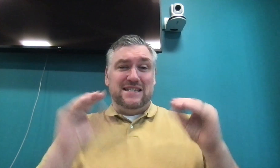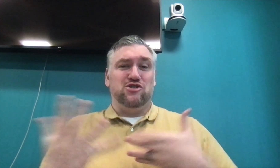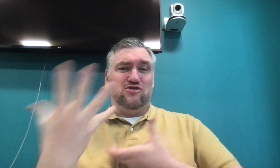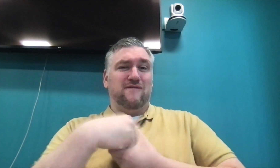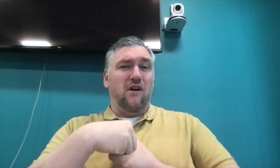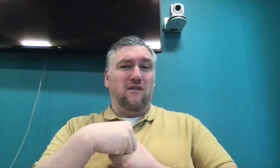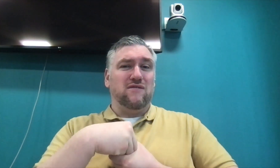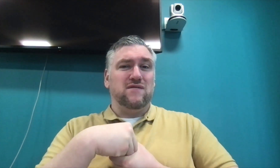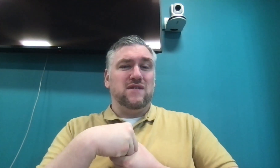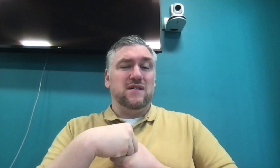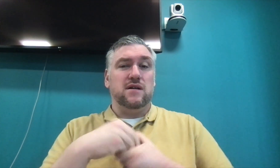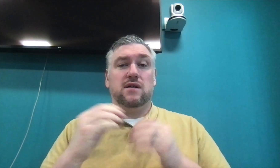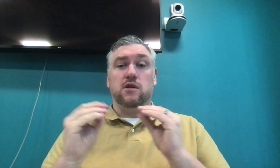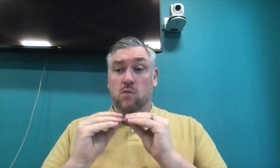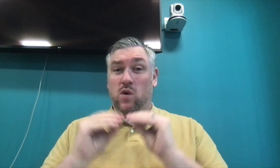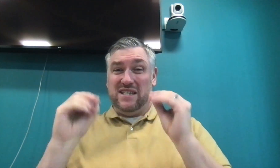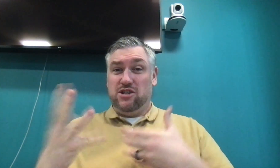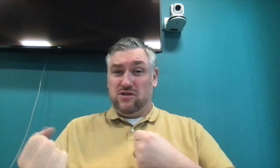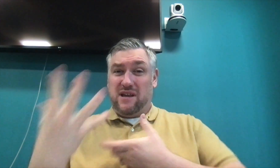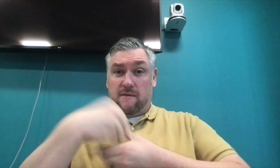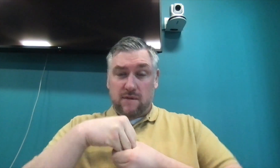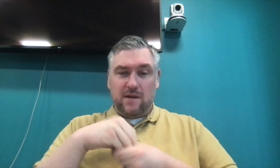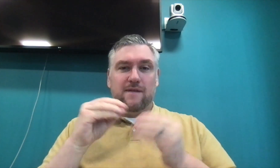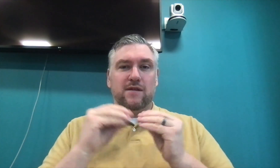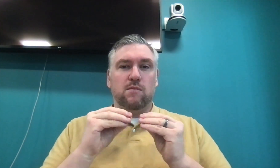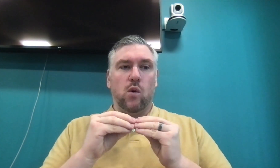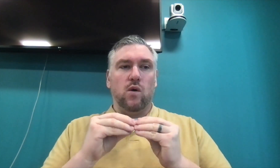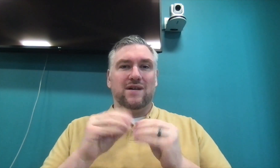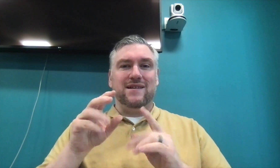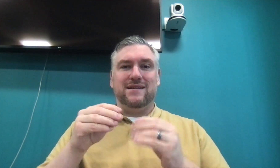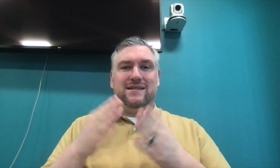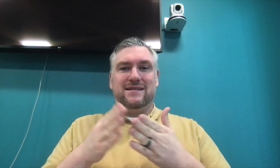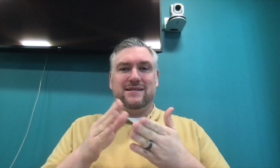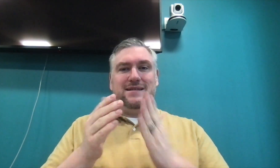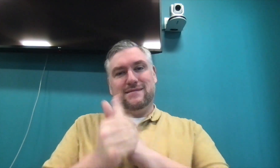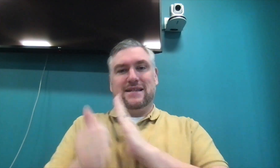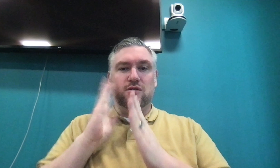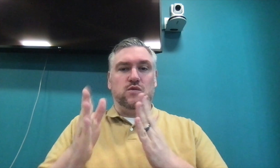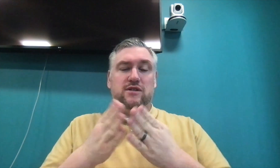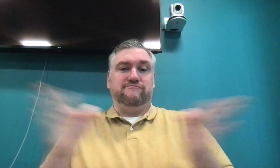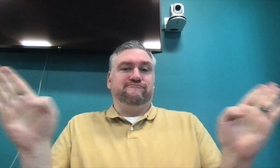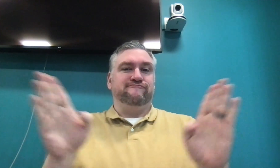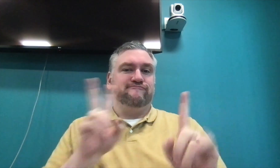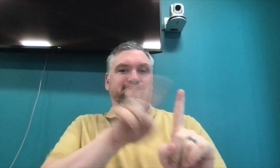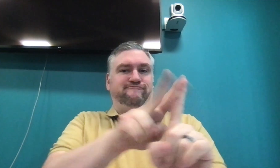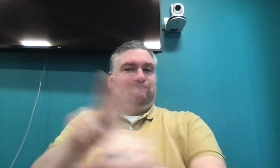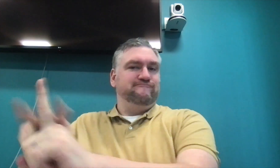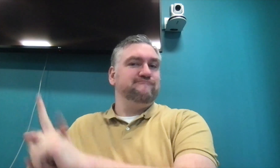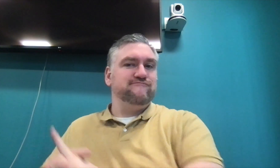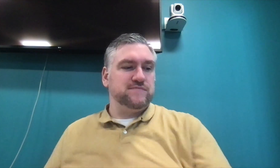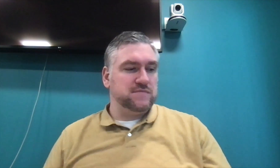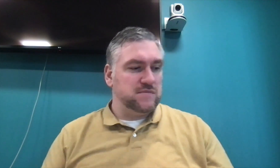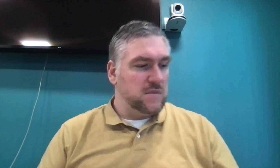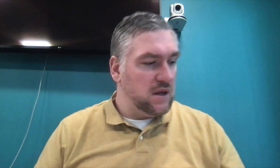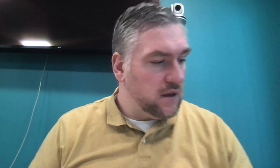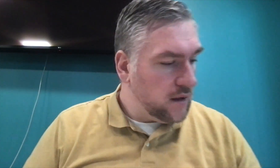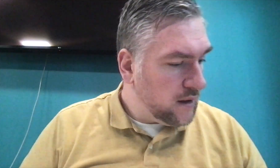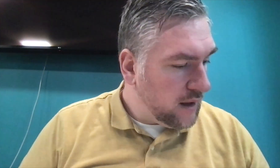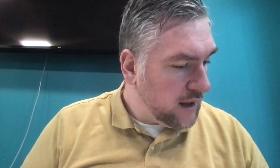Like I said before, the more teachers are involved, the more the skills can be generalized and applied